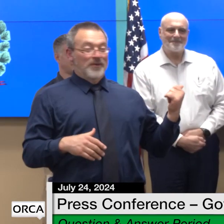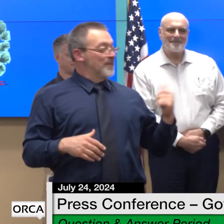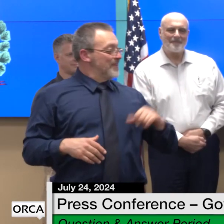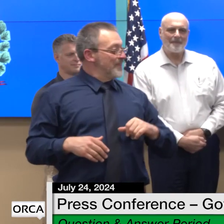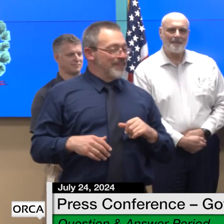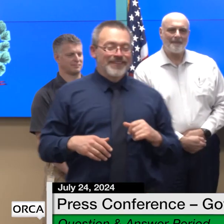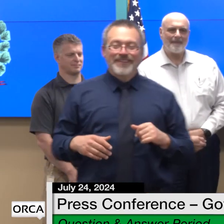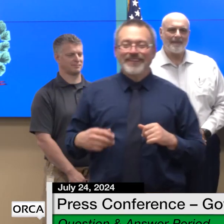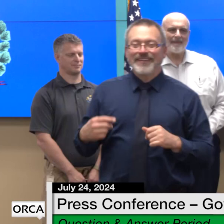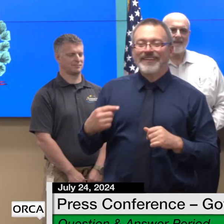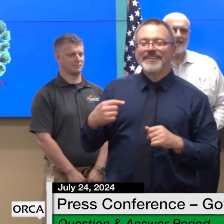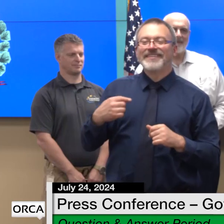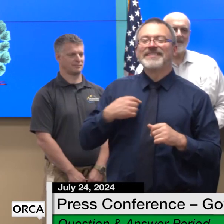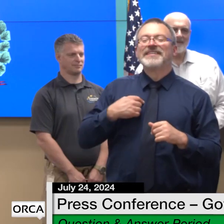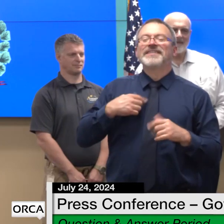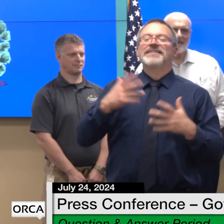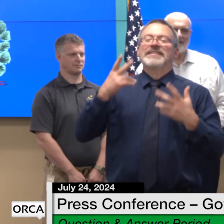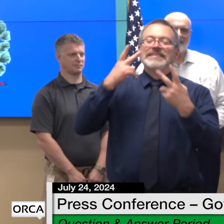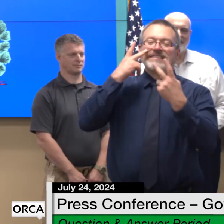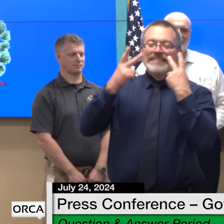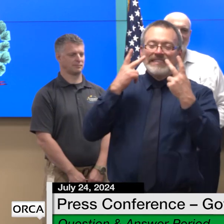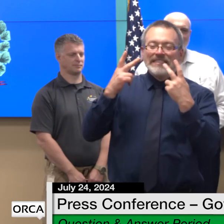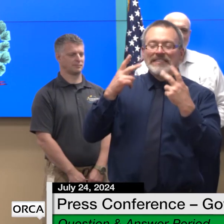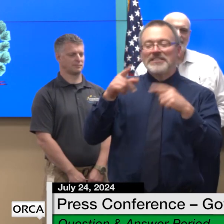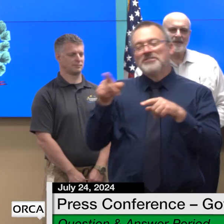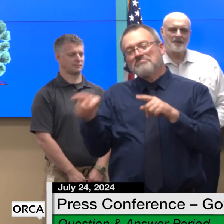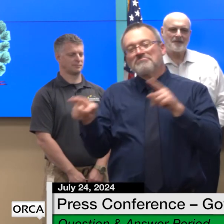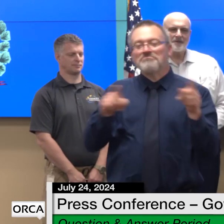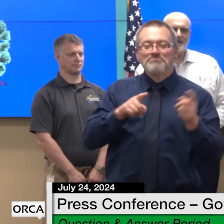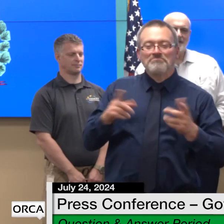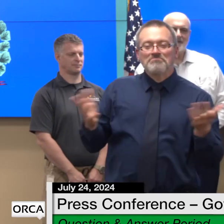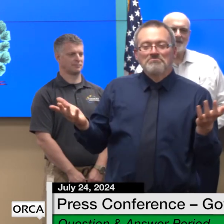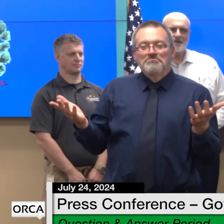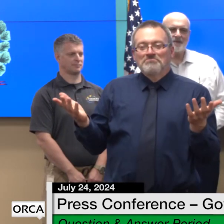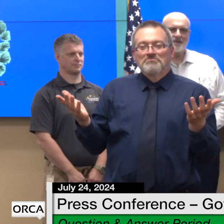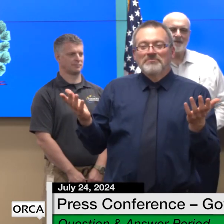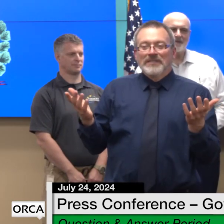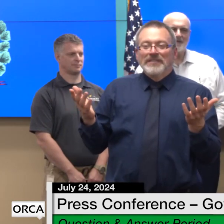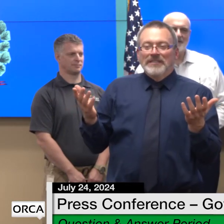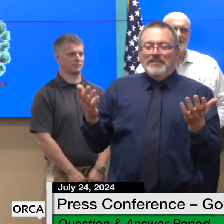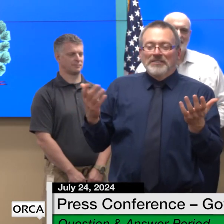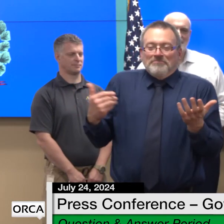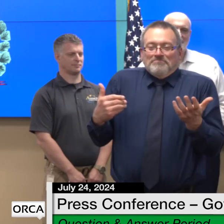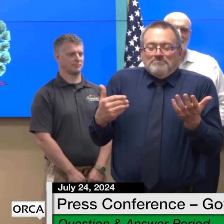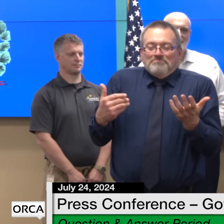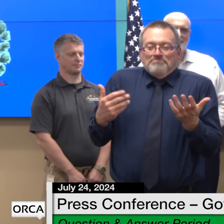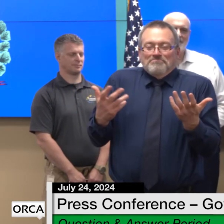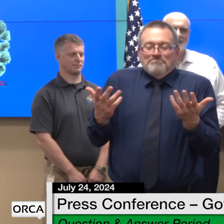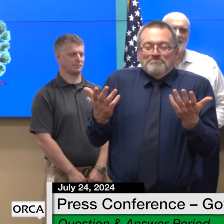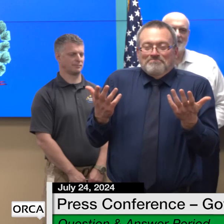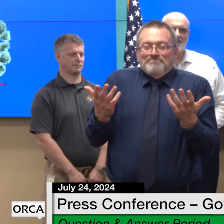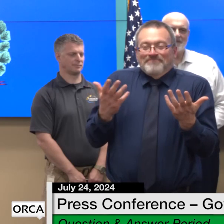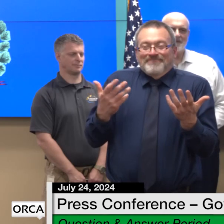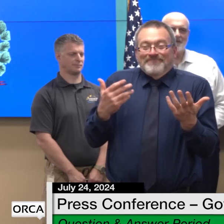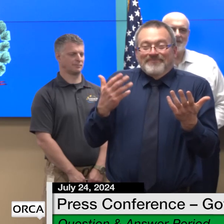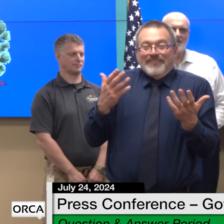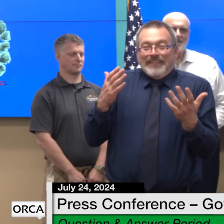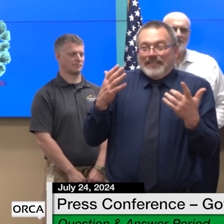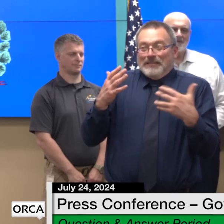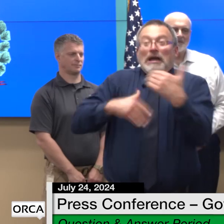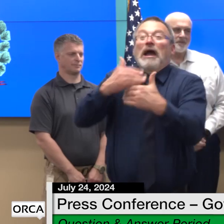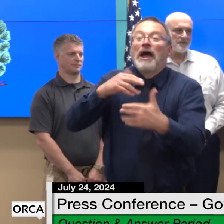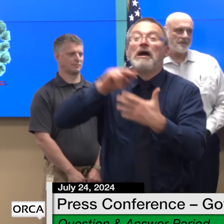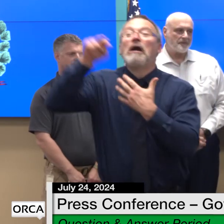as I've seen this play out over the last few days, obviously this is a fast forward of the primary